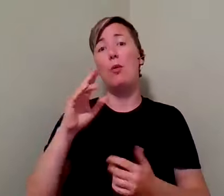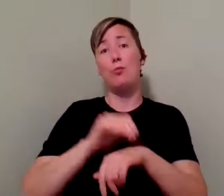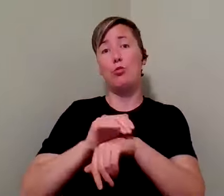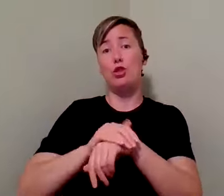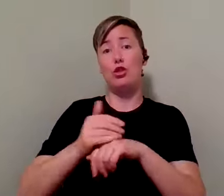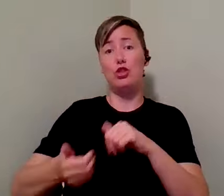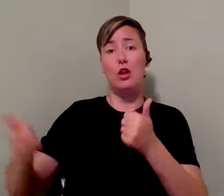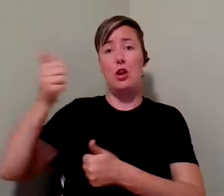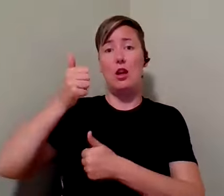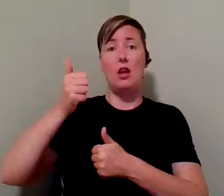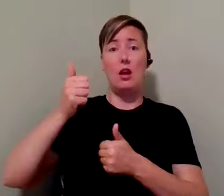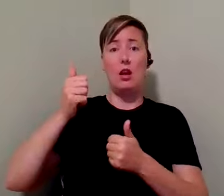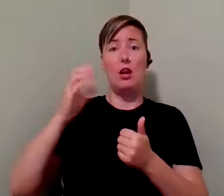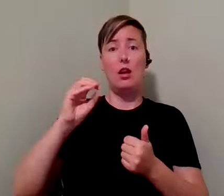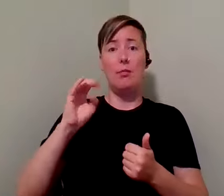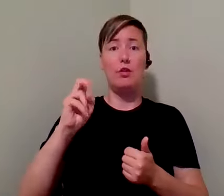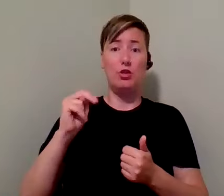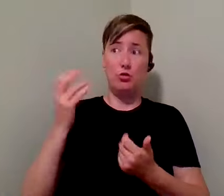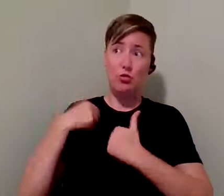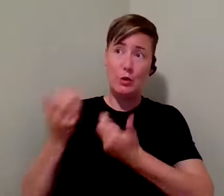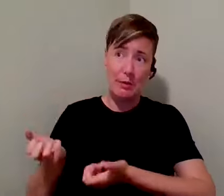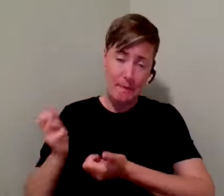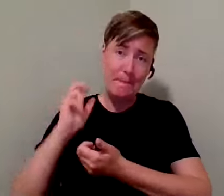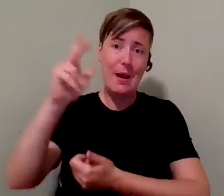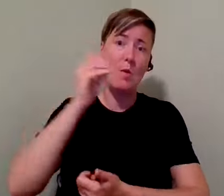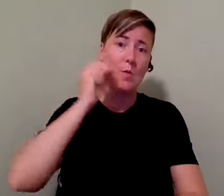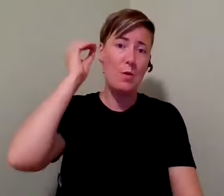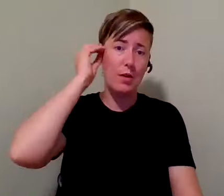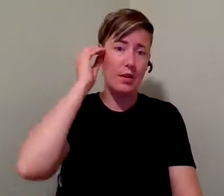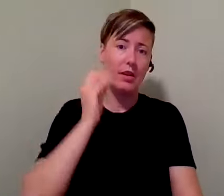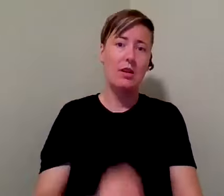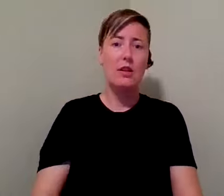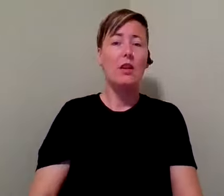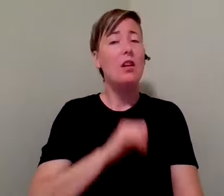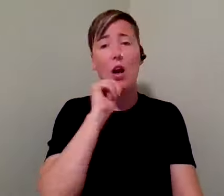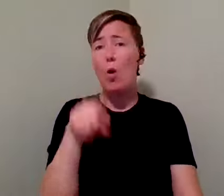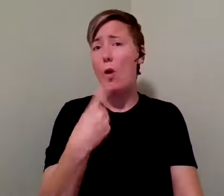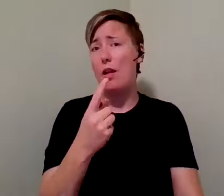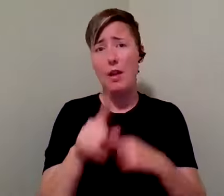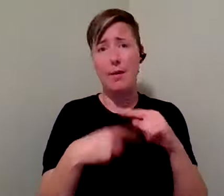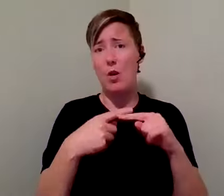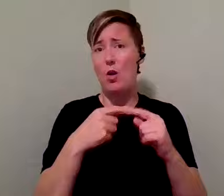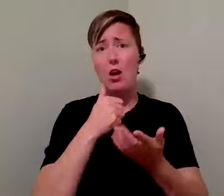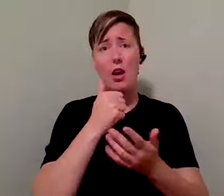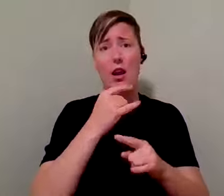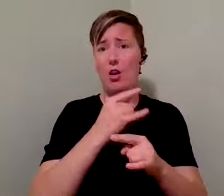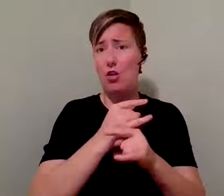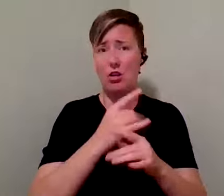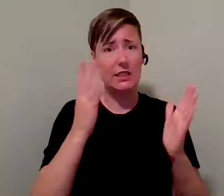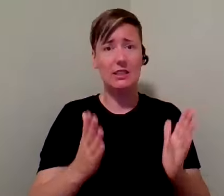guy repatriated to England. We got to do this. It's not only about helping alcoholics. I'm way over time. I'm really sorry for speaking